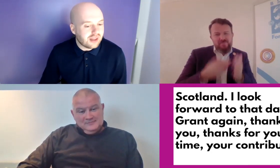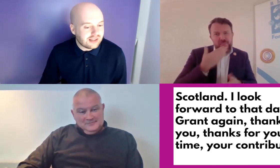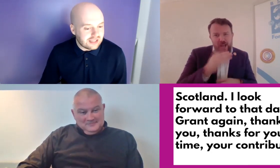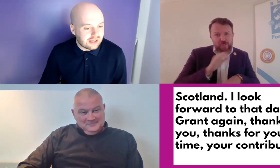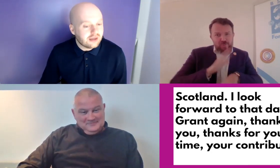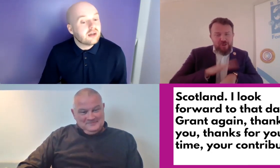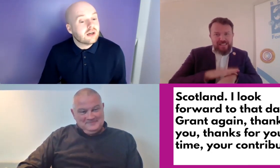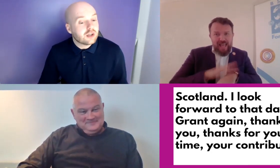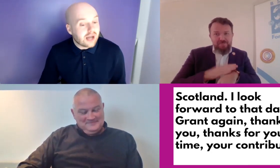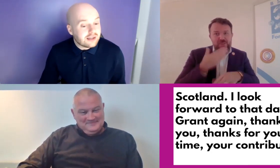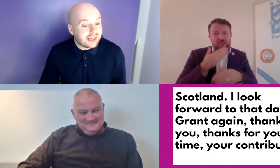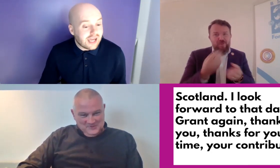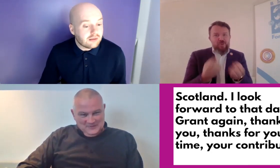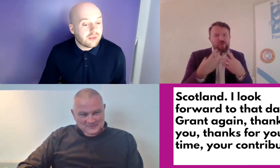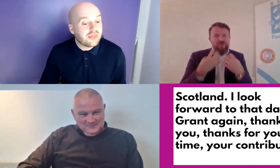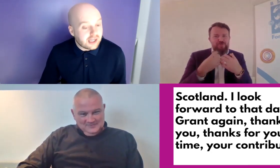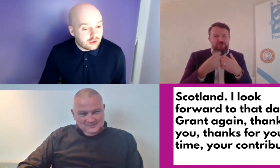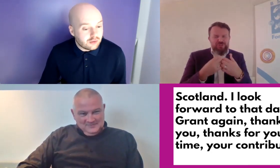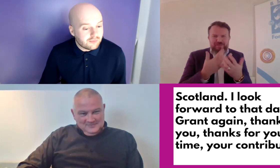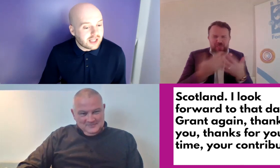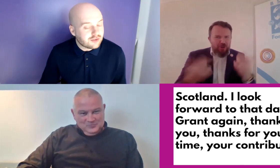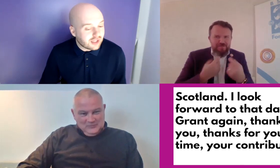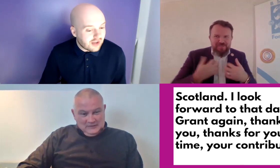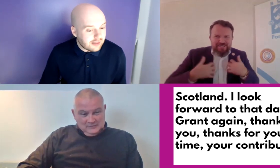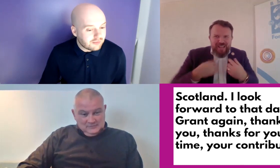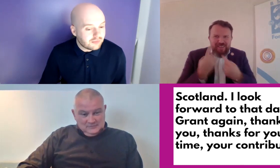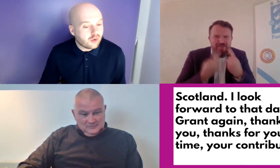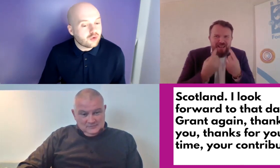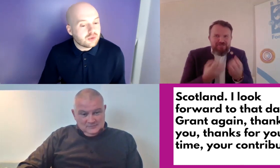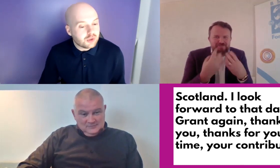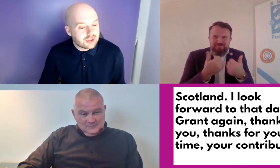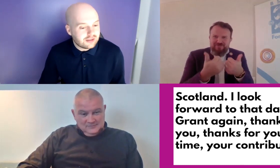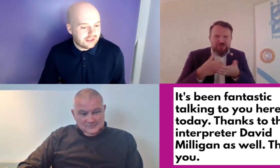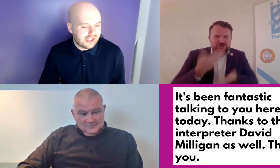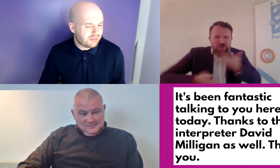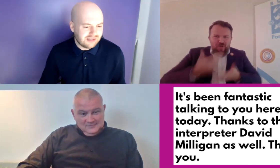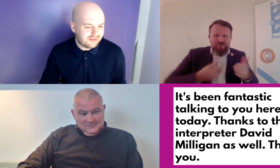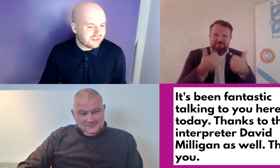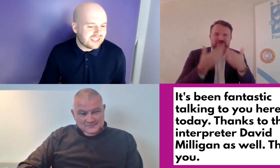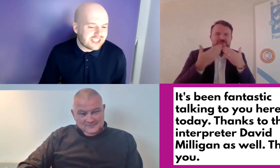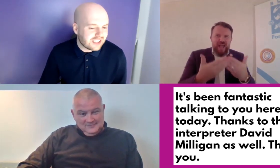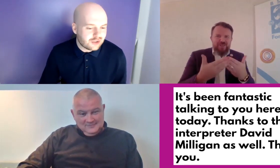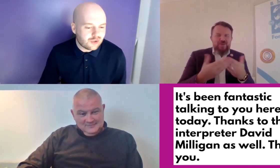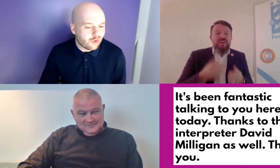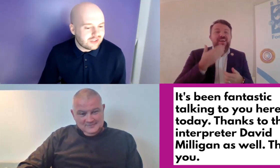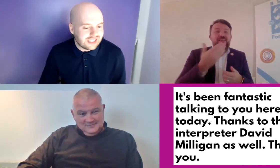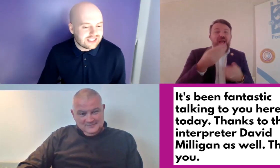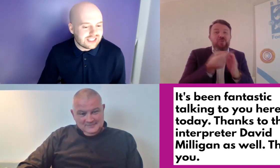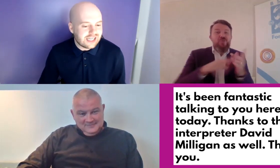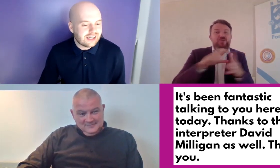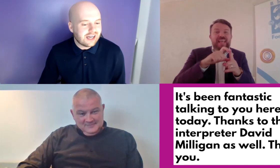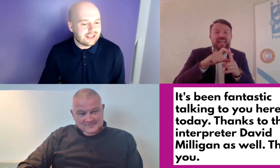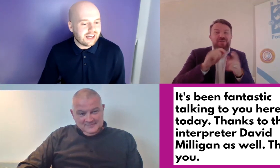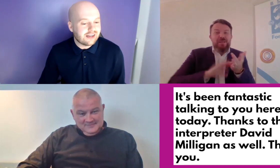forward to that day. Grant, again, thank you. Thanks for your time, your contribution. It's been fantastic just talking to you here